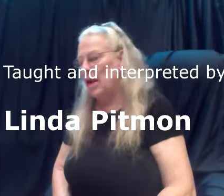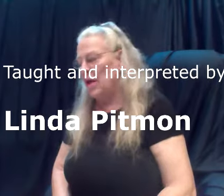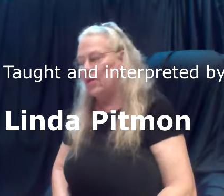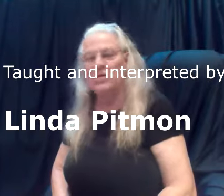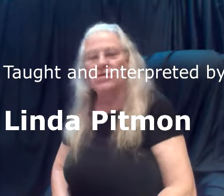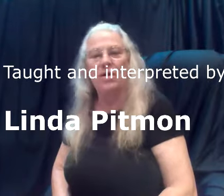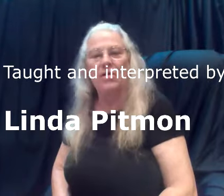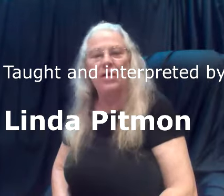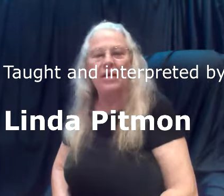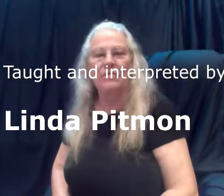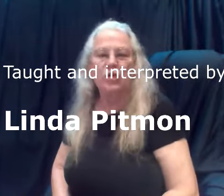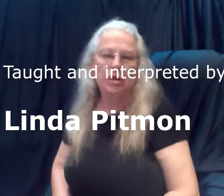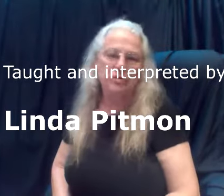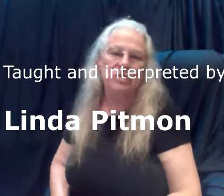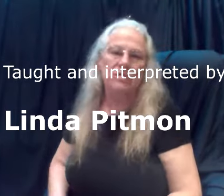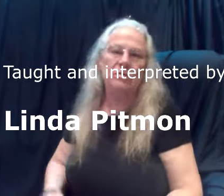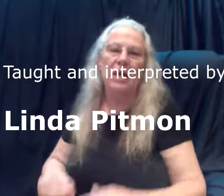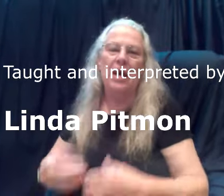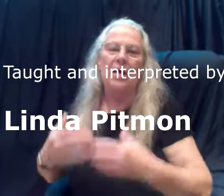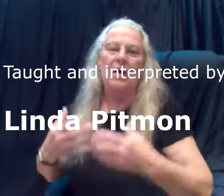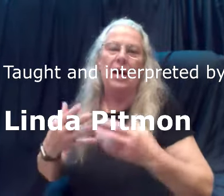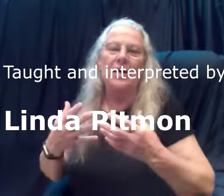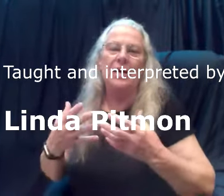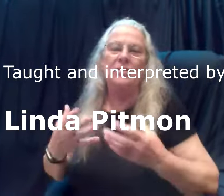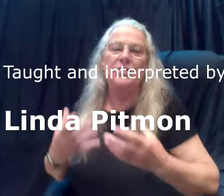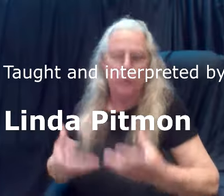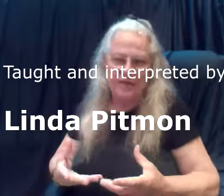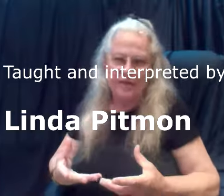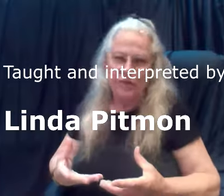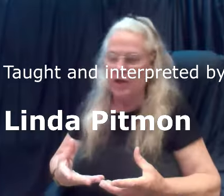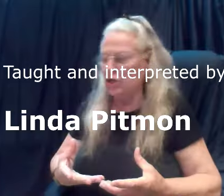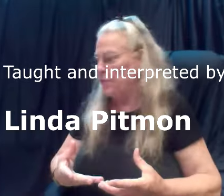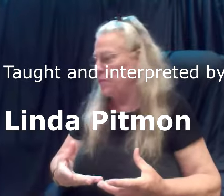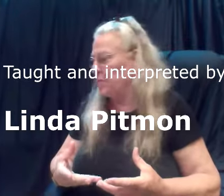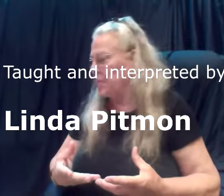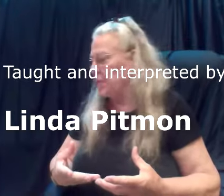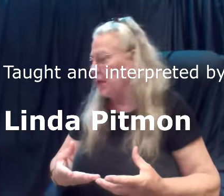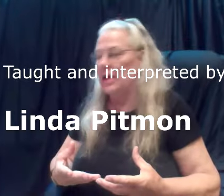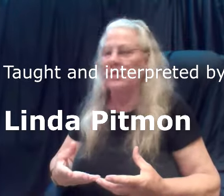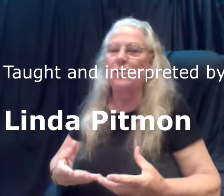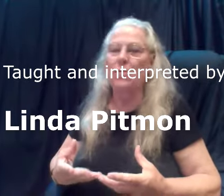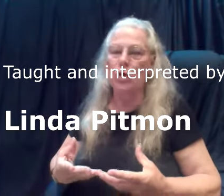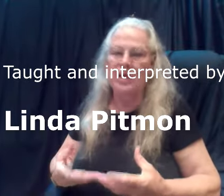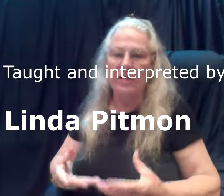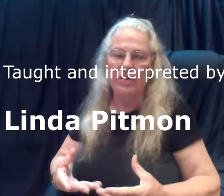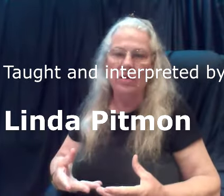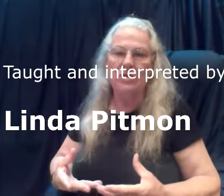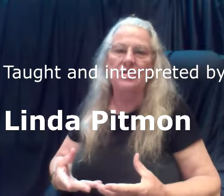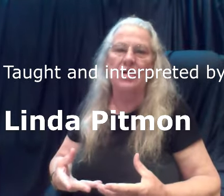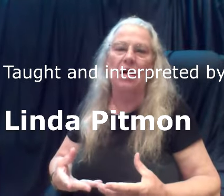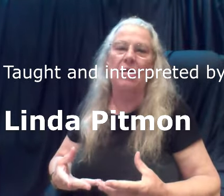The song that I have chosen is Resurrection. It's a more difficult song. It